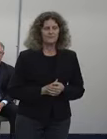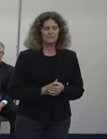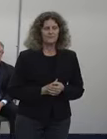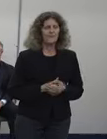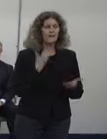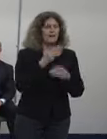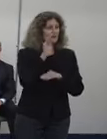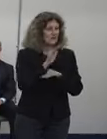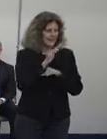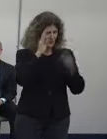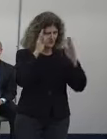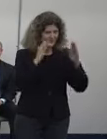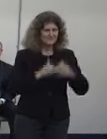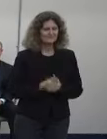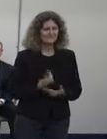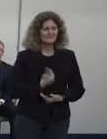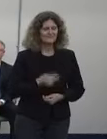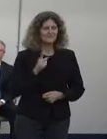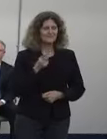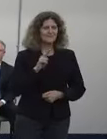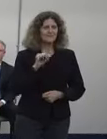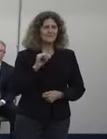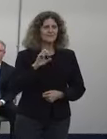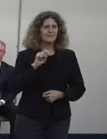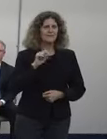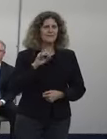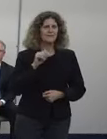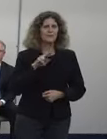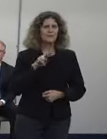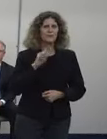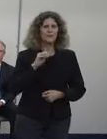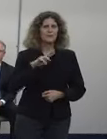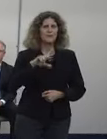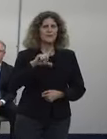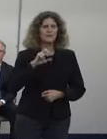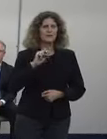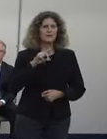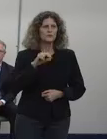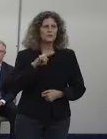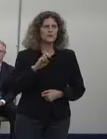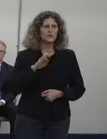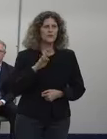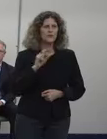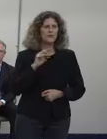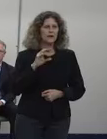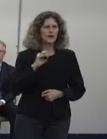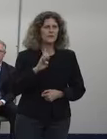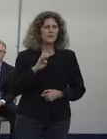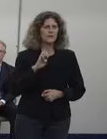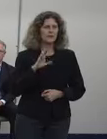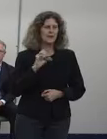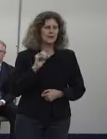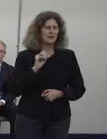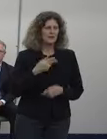Good afternoon. I'm Dr. Jennifer Mullendore, Buncombe County Interim Health Director.